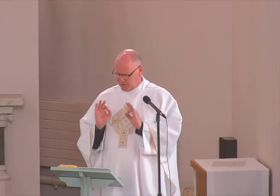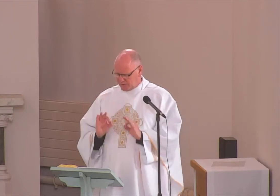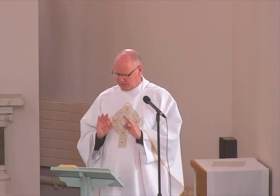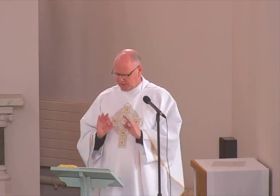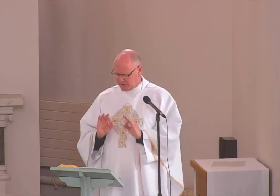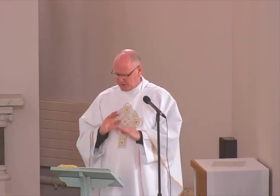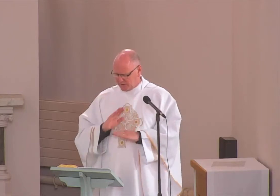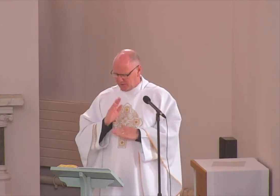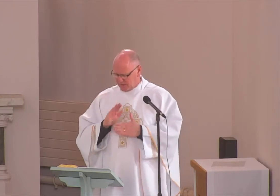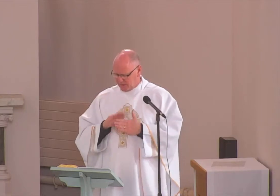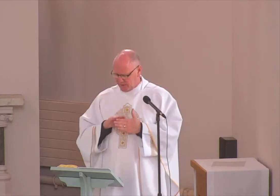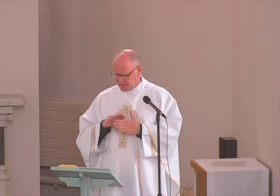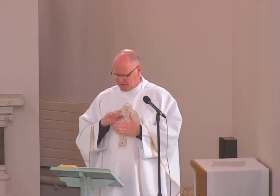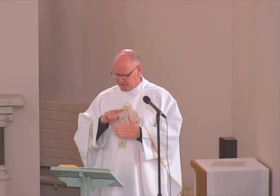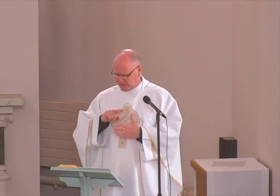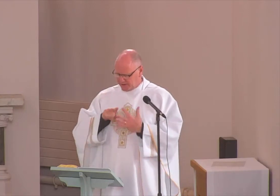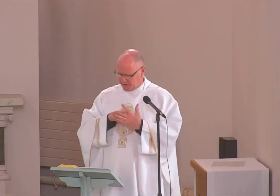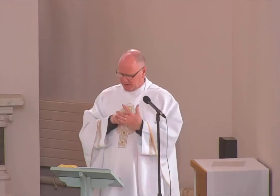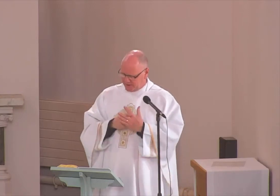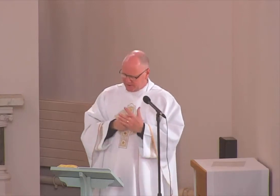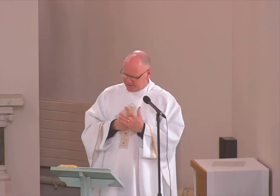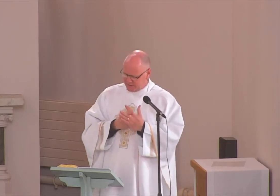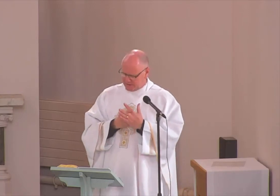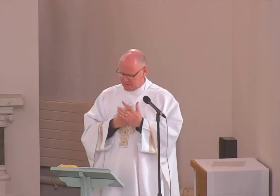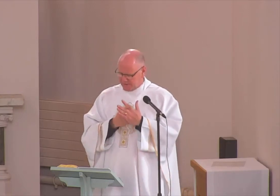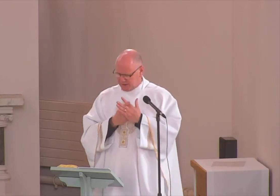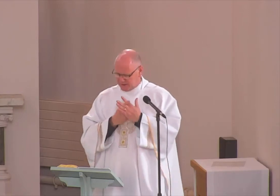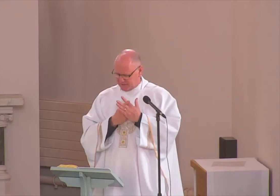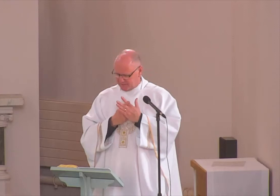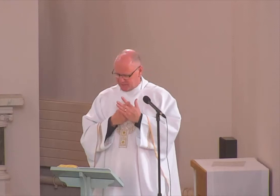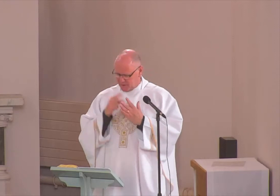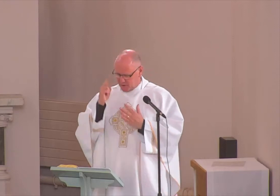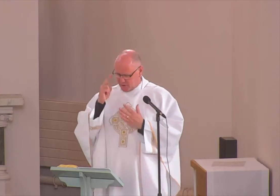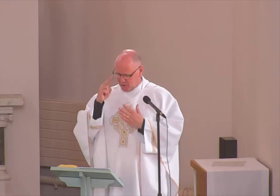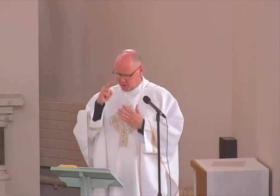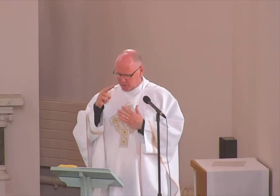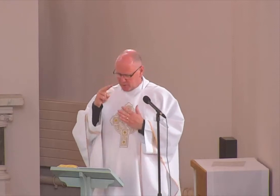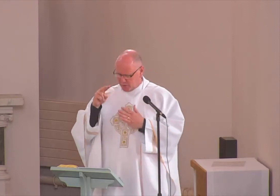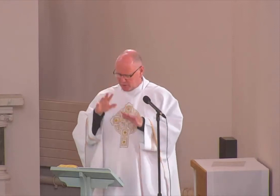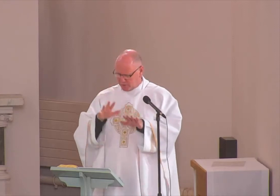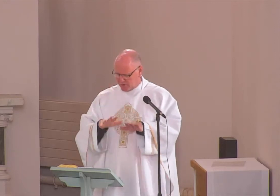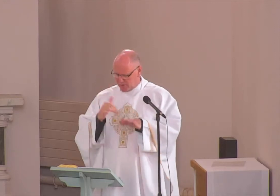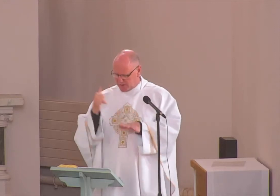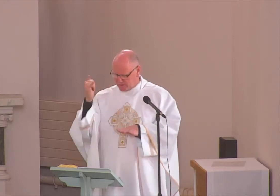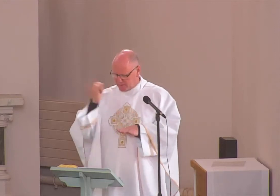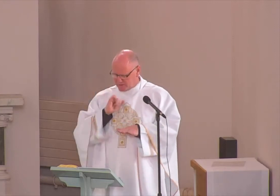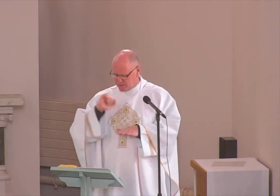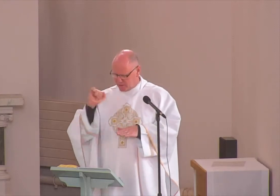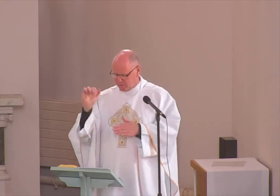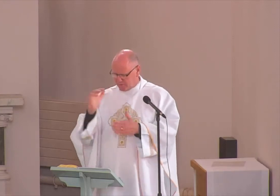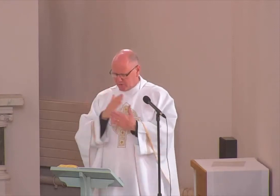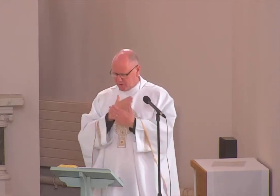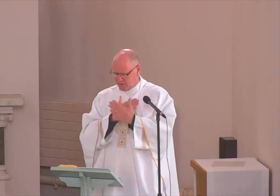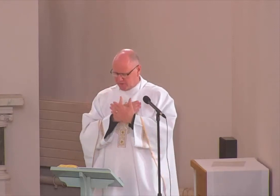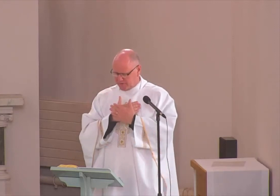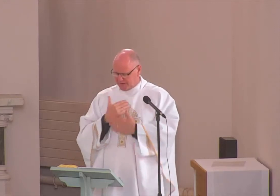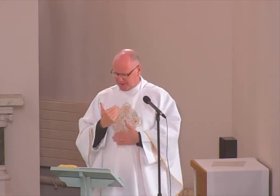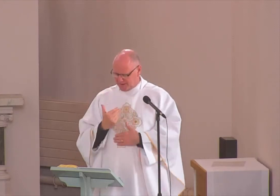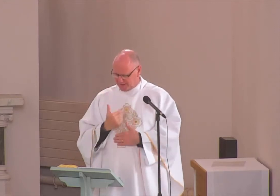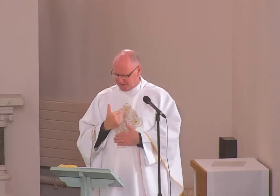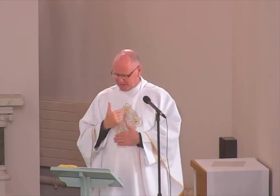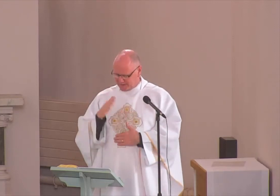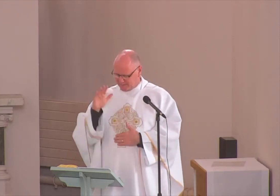the dignity that it is in its beginning, look upon the amazing mystery of your